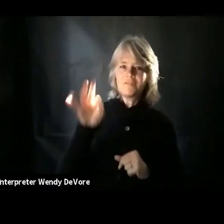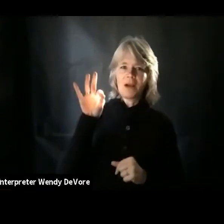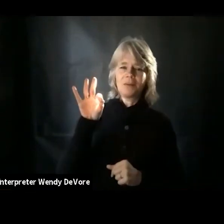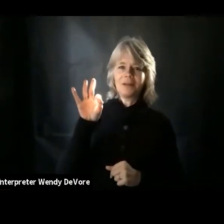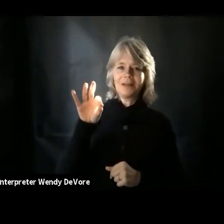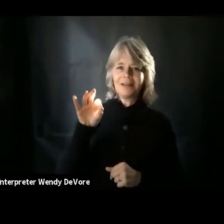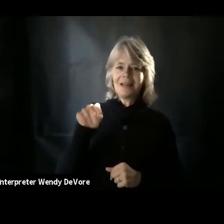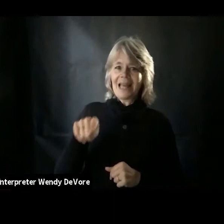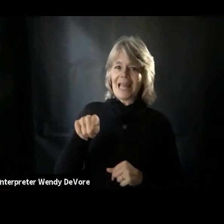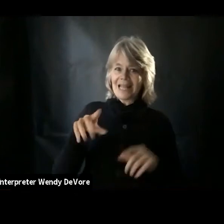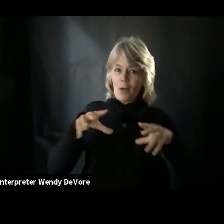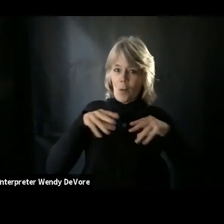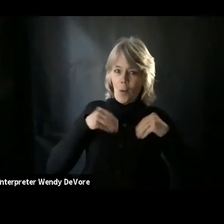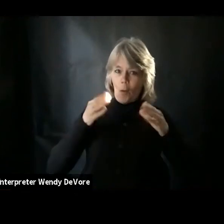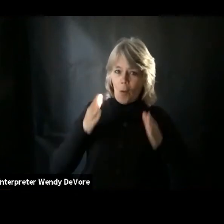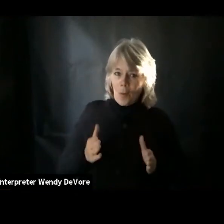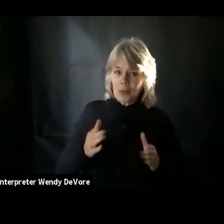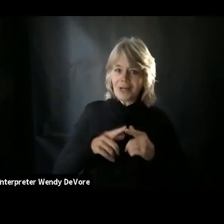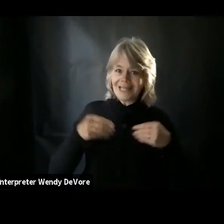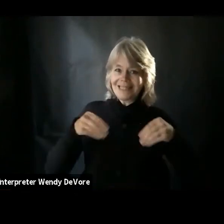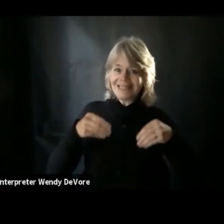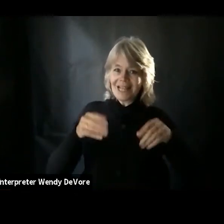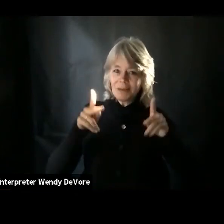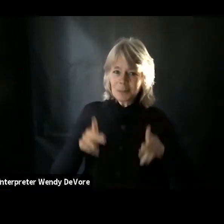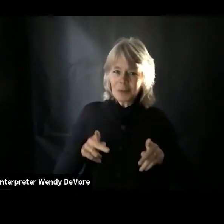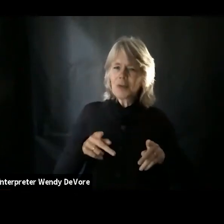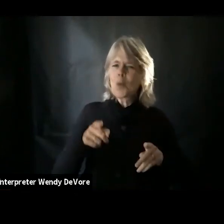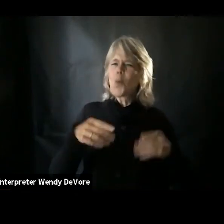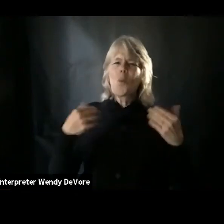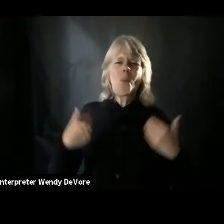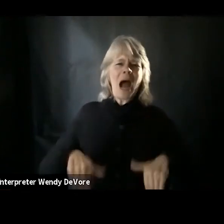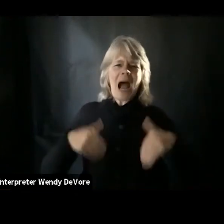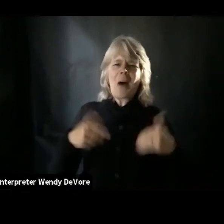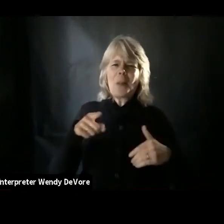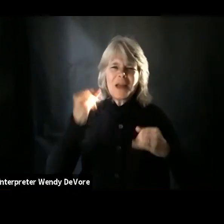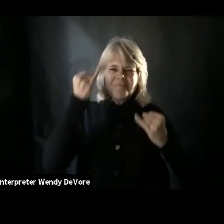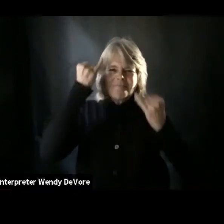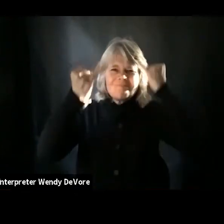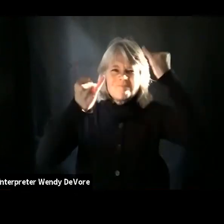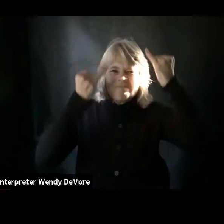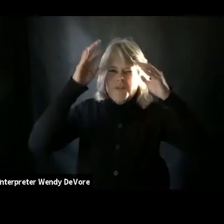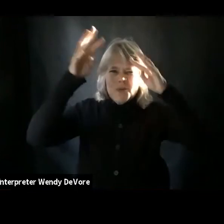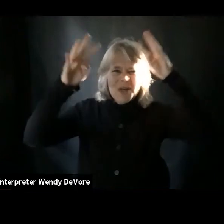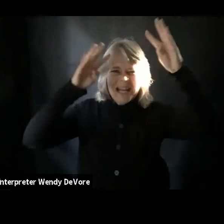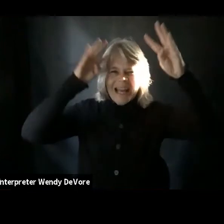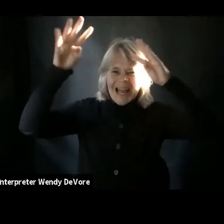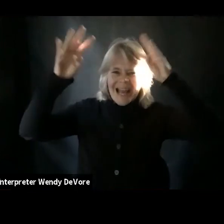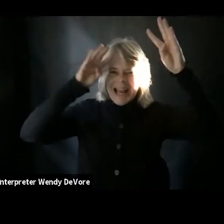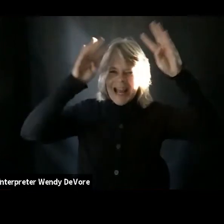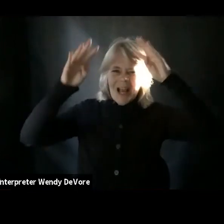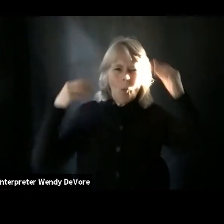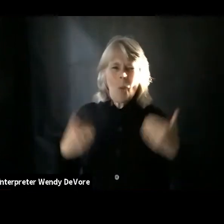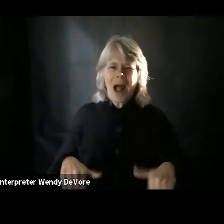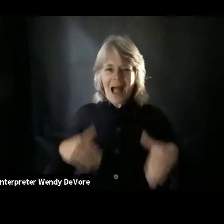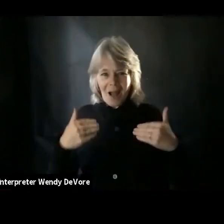And the owner and the salesperson that they work with went above and beyond to